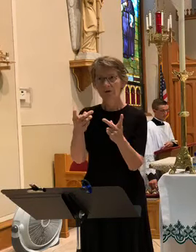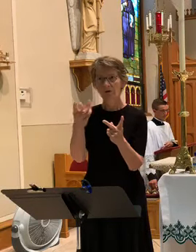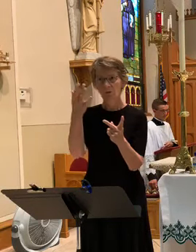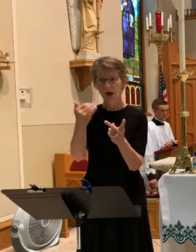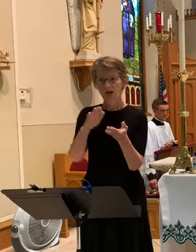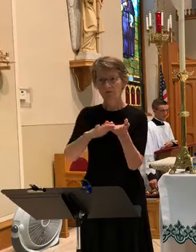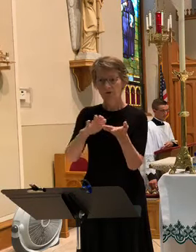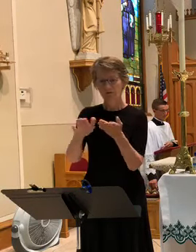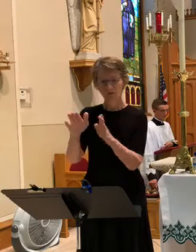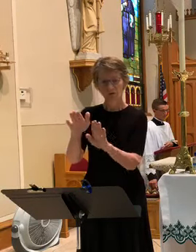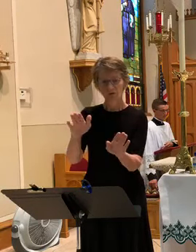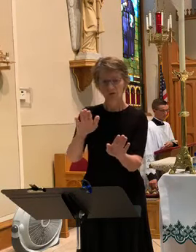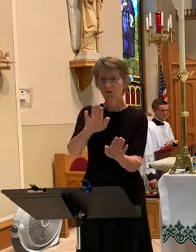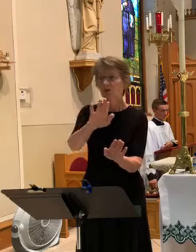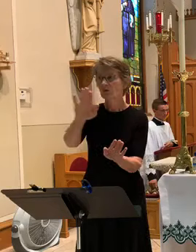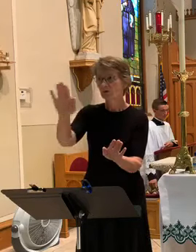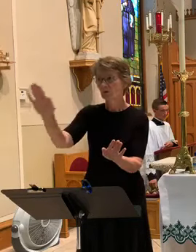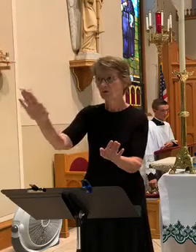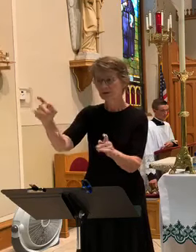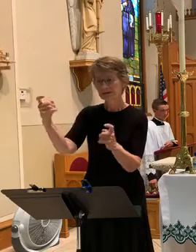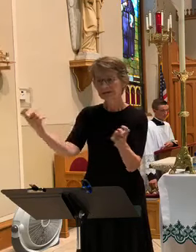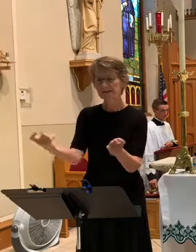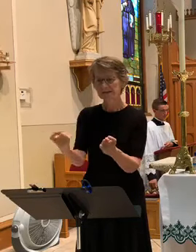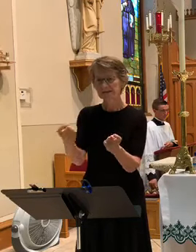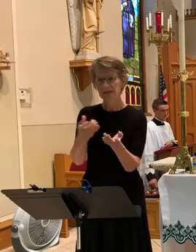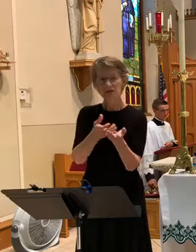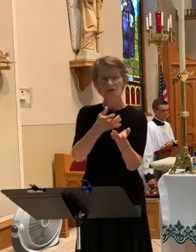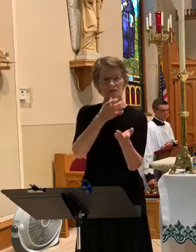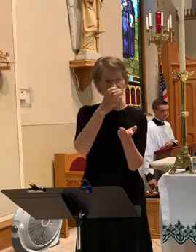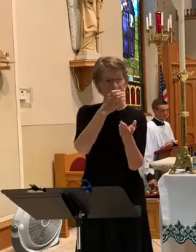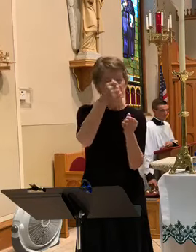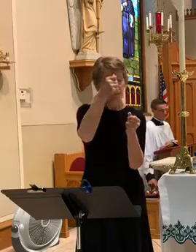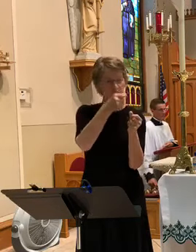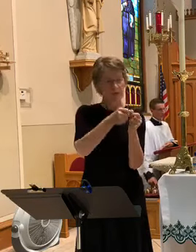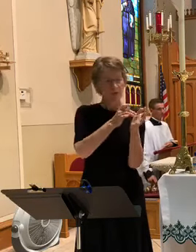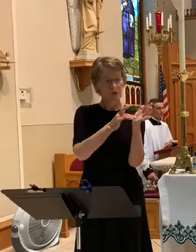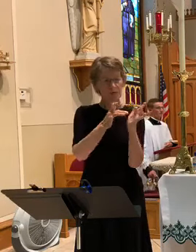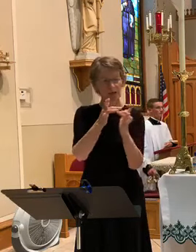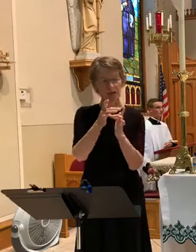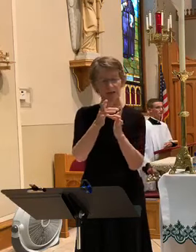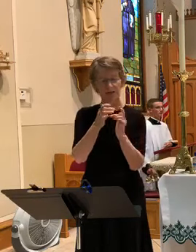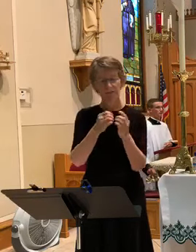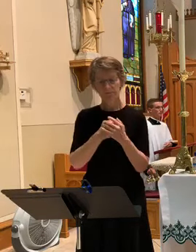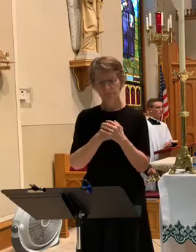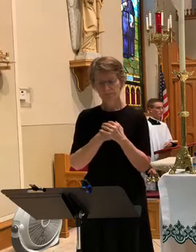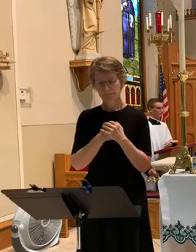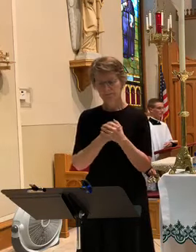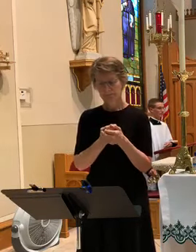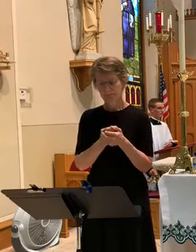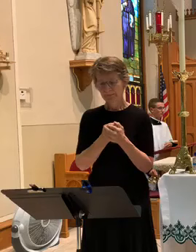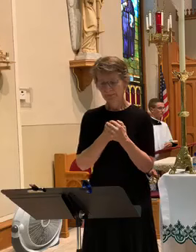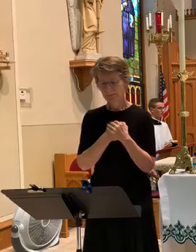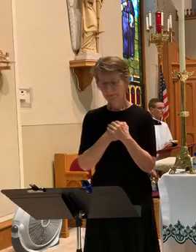the forgiveness of sins. Do this in memory of me."